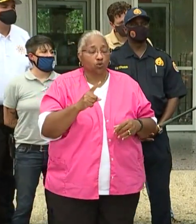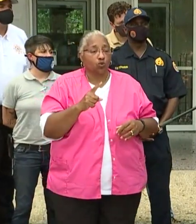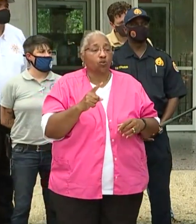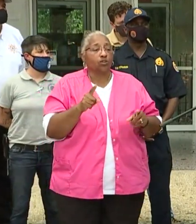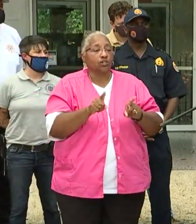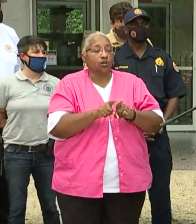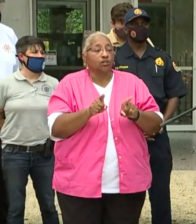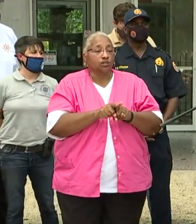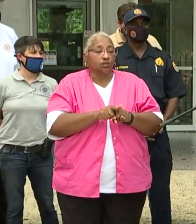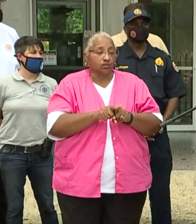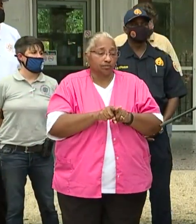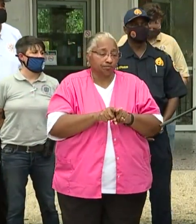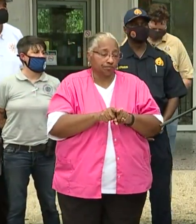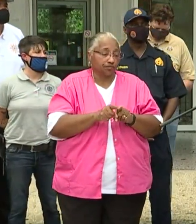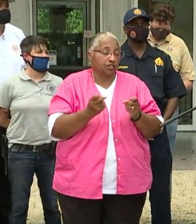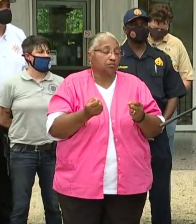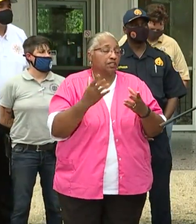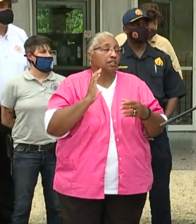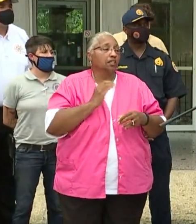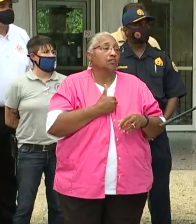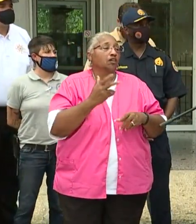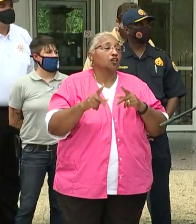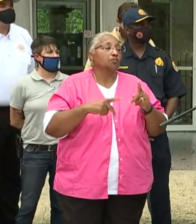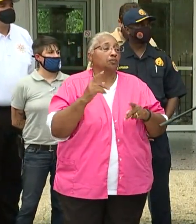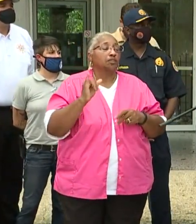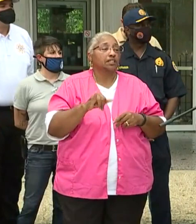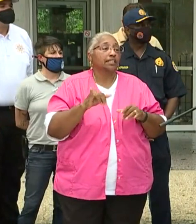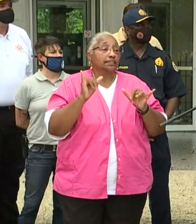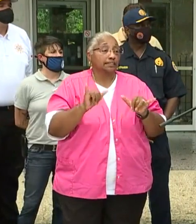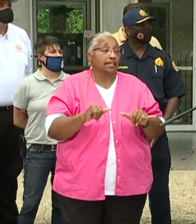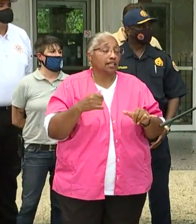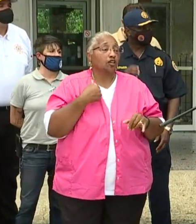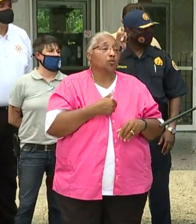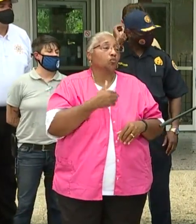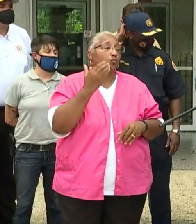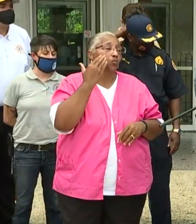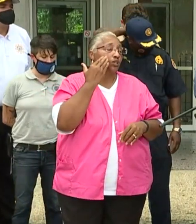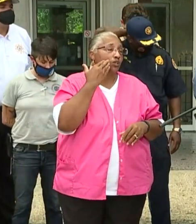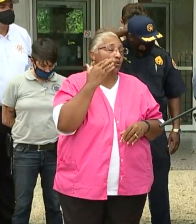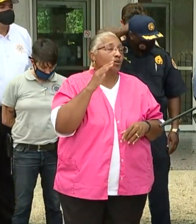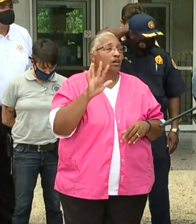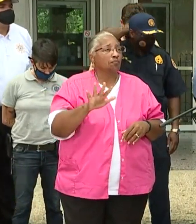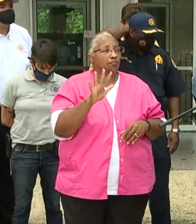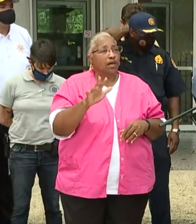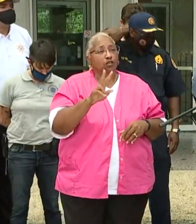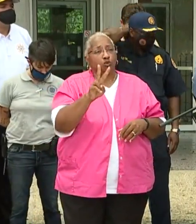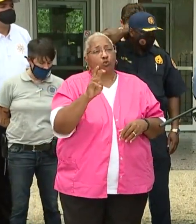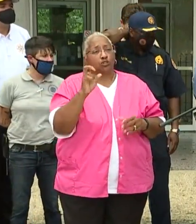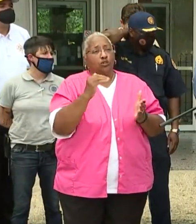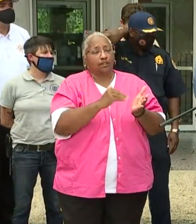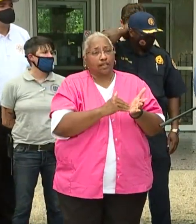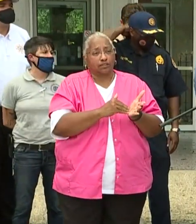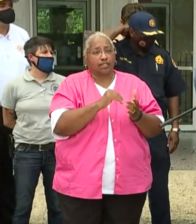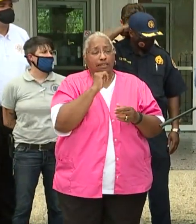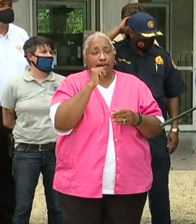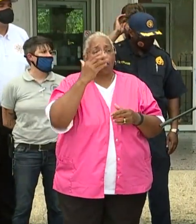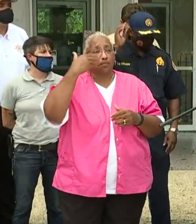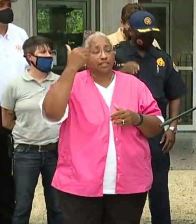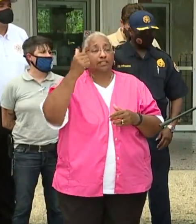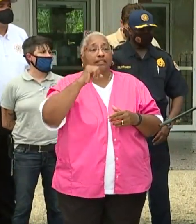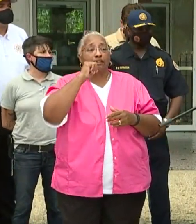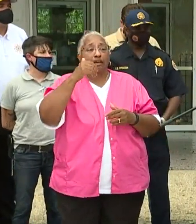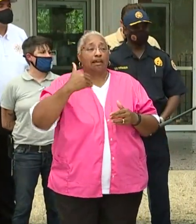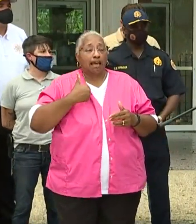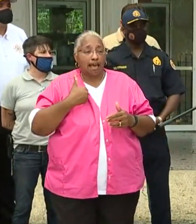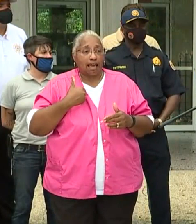same tone, many of our residents who did stay, and we know it's an upward of about 200,000, it's not all because they didn't have the